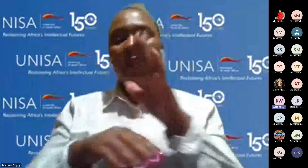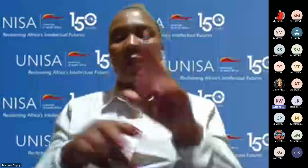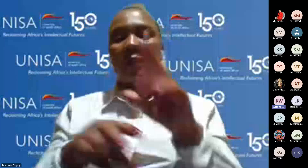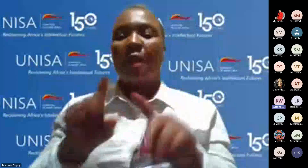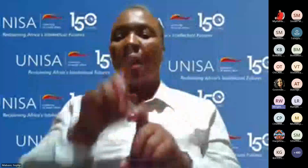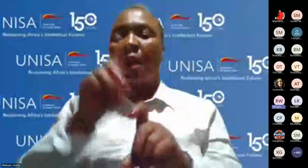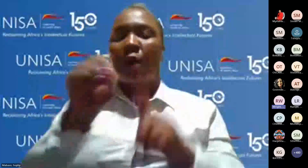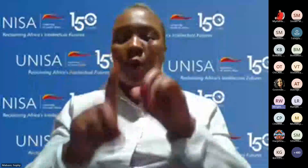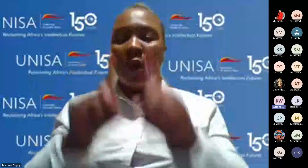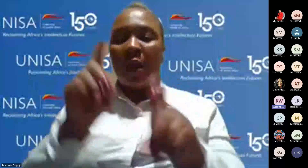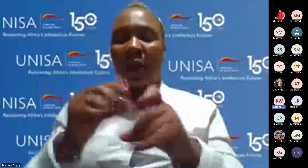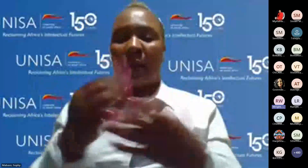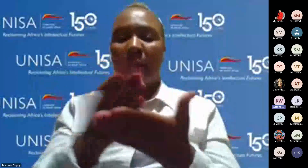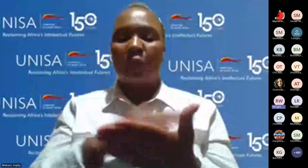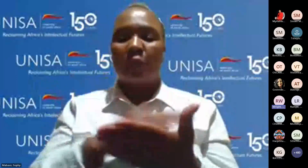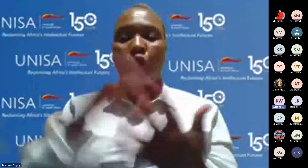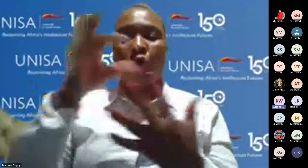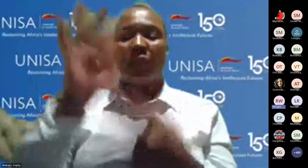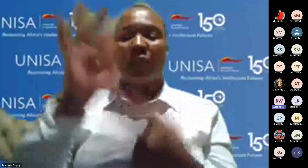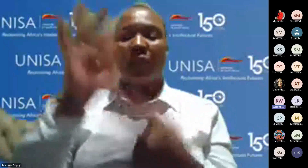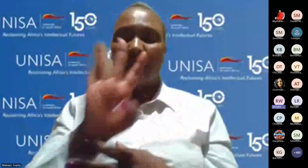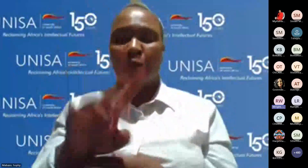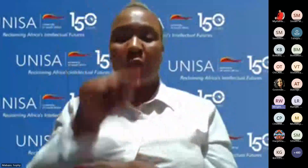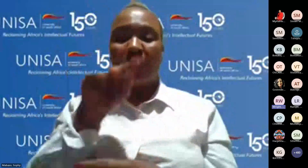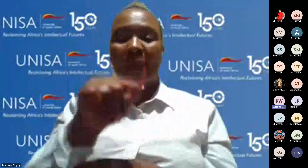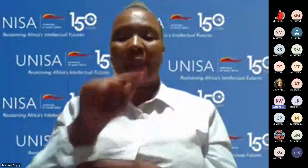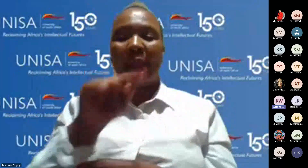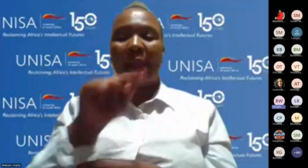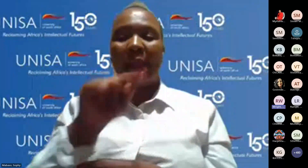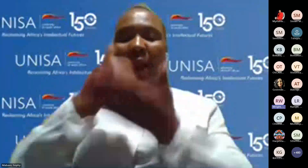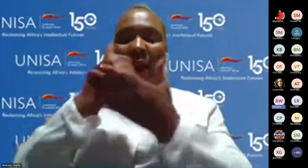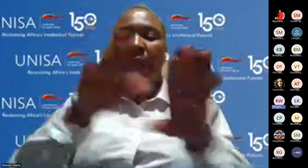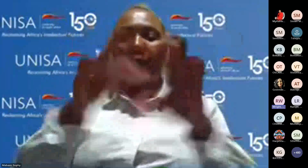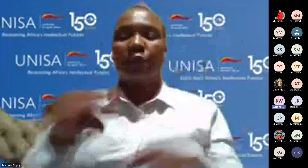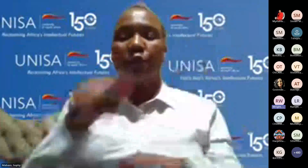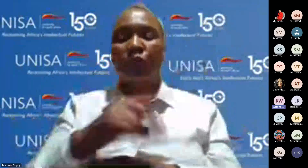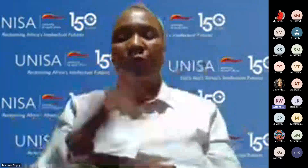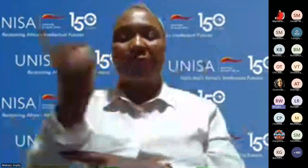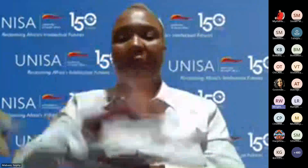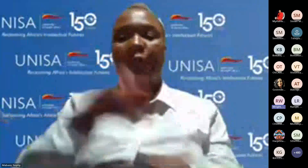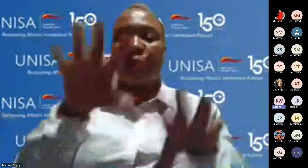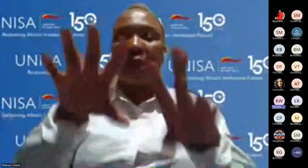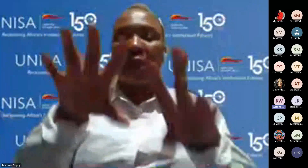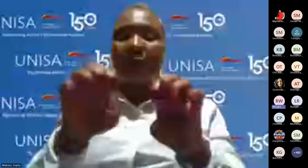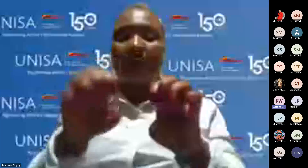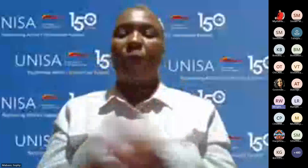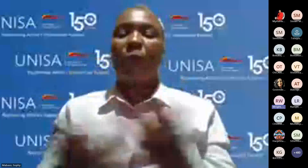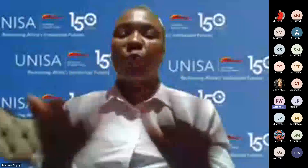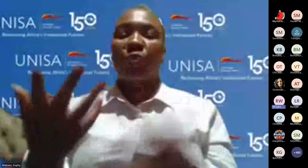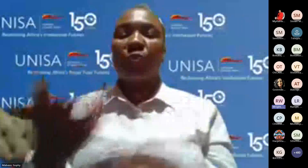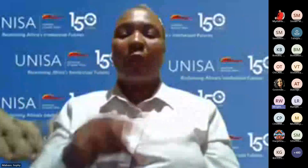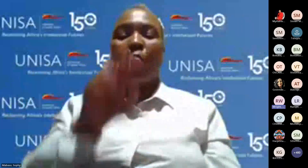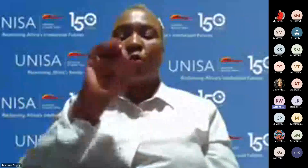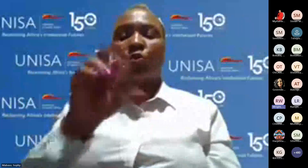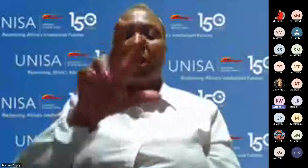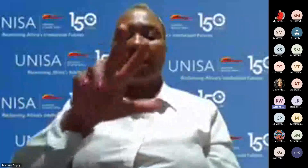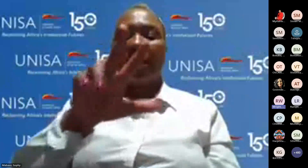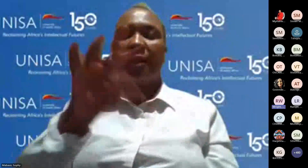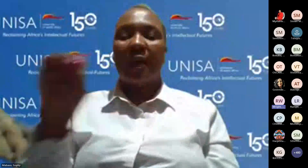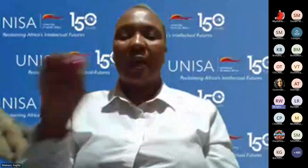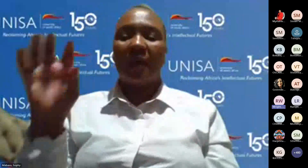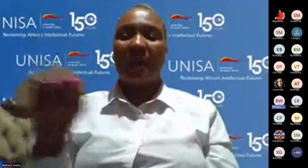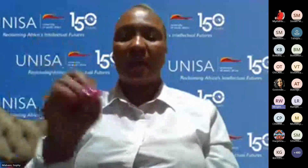number 4. So that's the dedicated help desk for you on the day of your exams. So it's an 0800 number, and